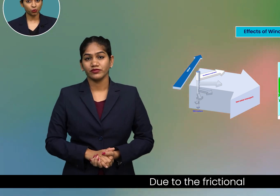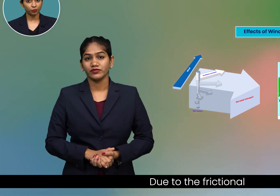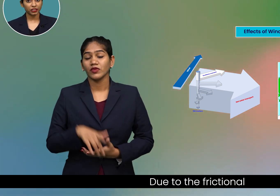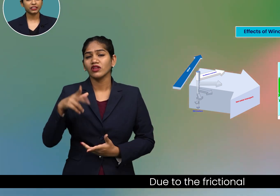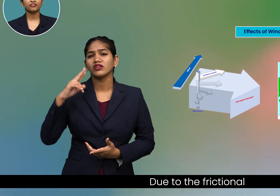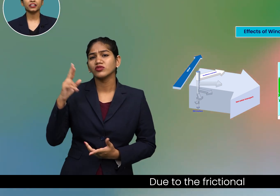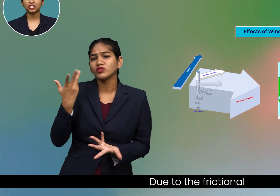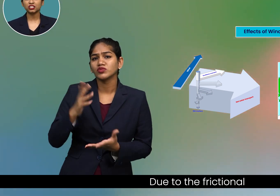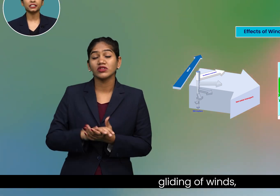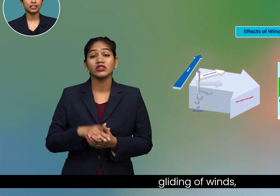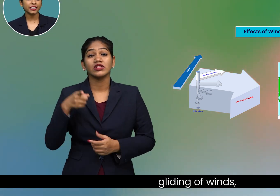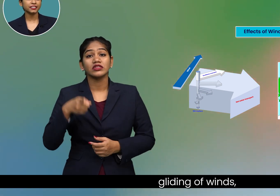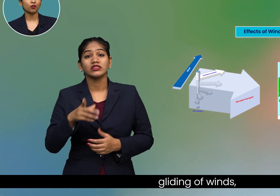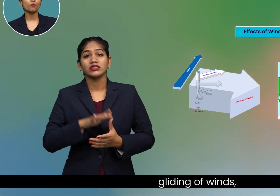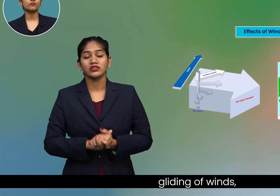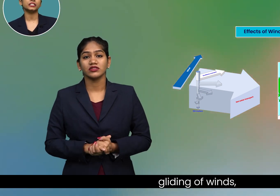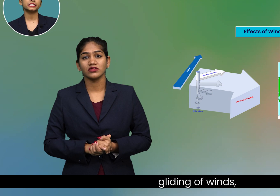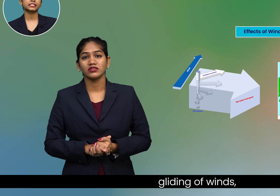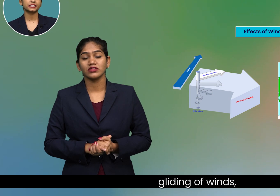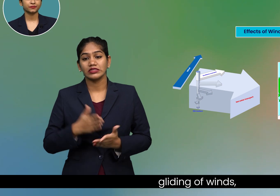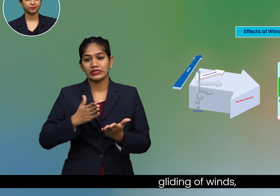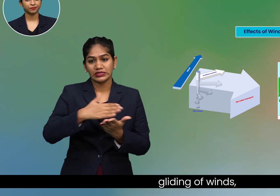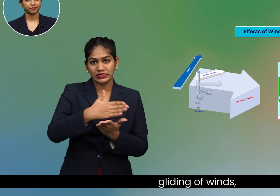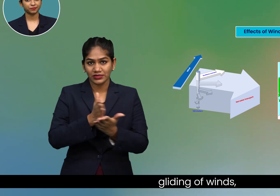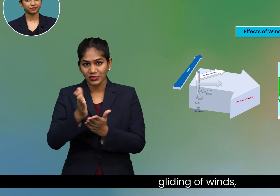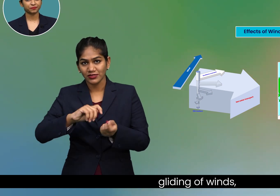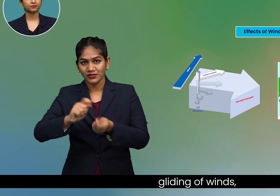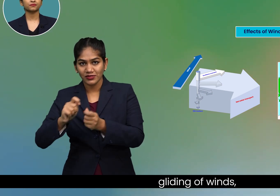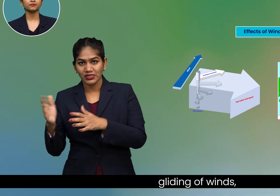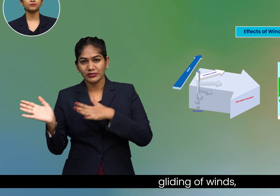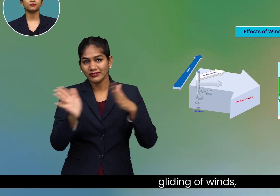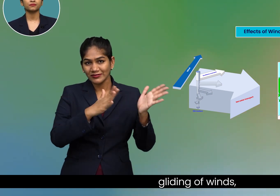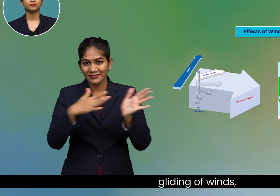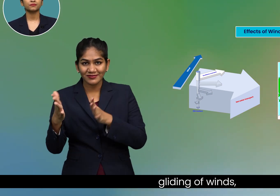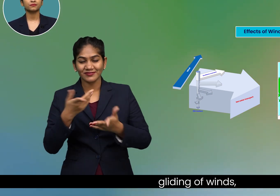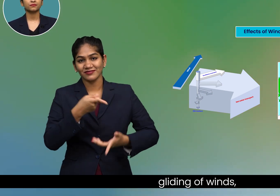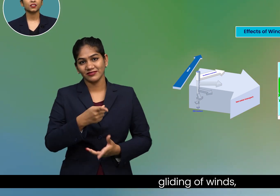Due to the frictional gliding of winds,